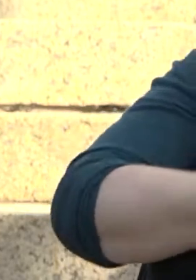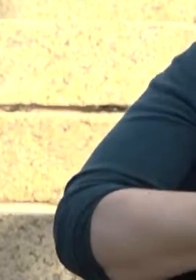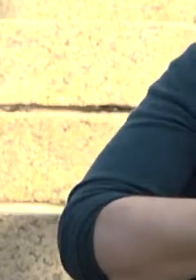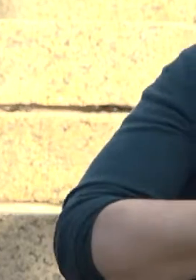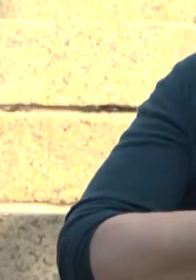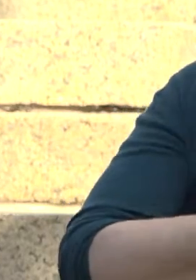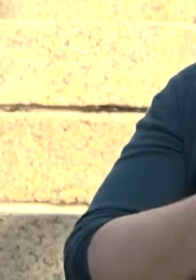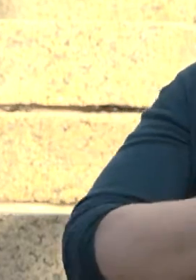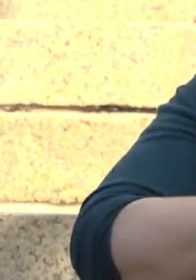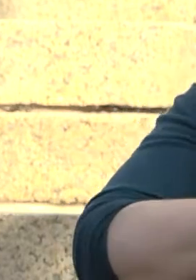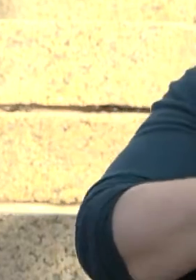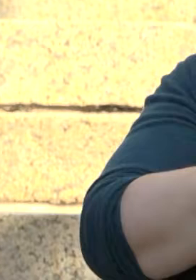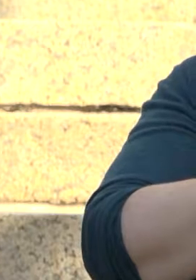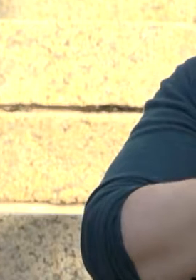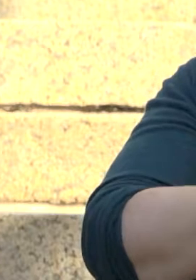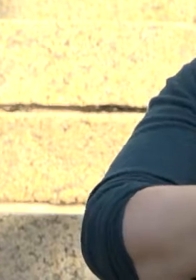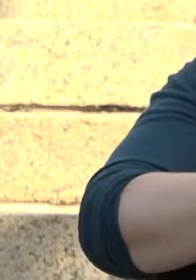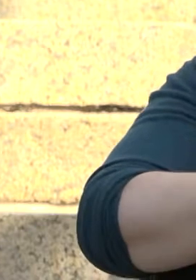for a phone call.